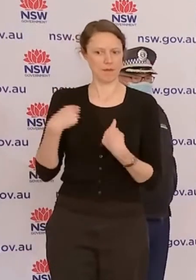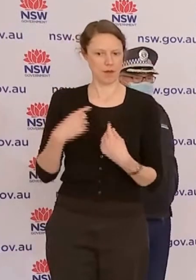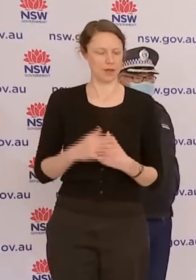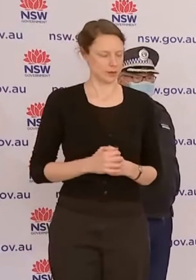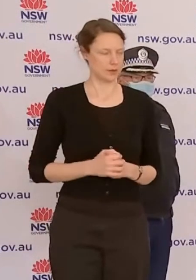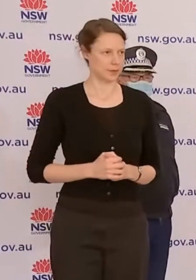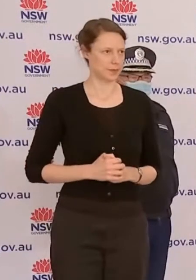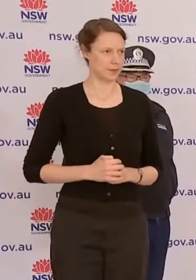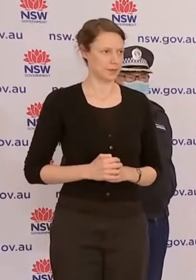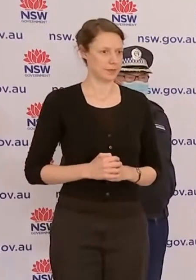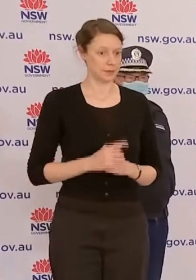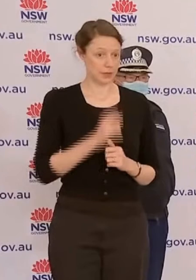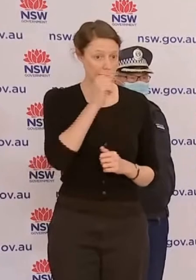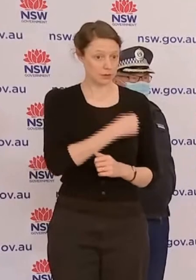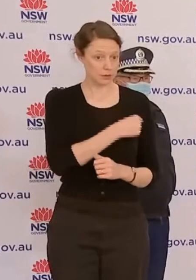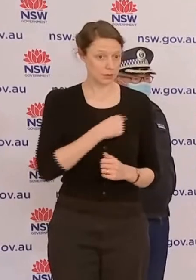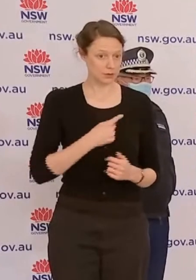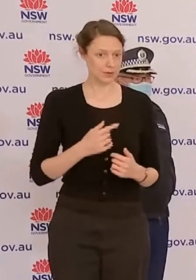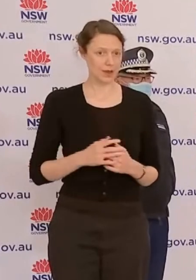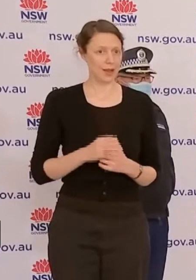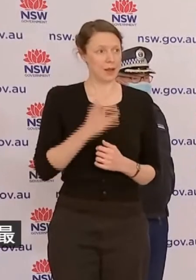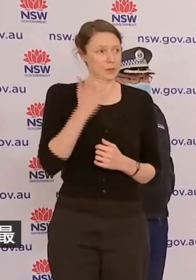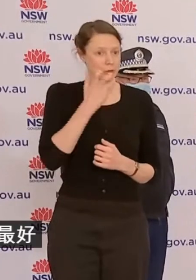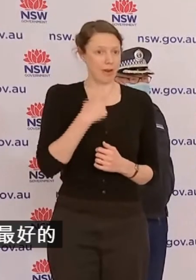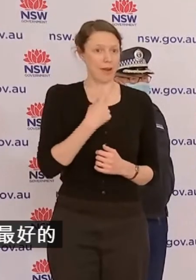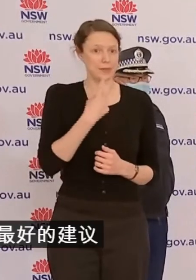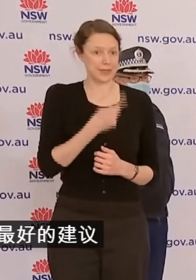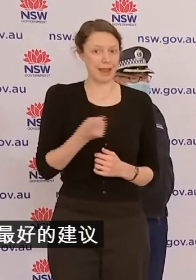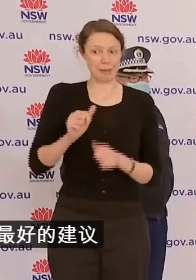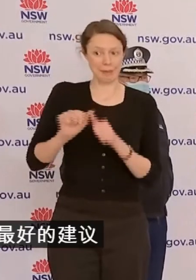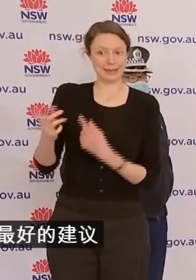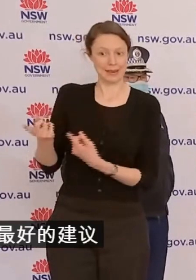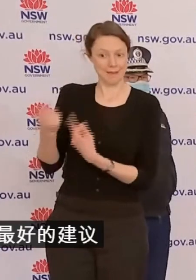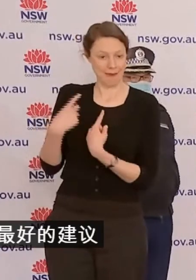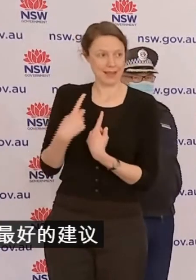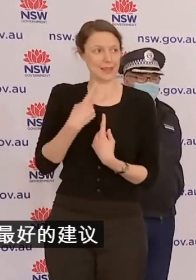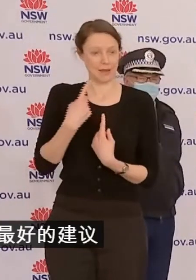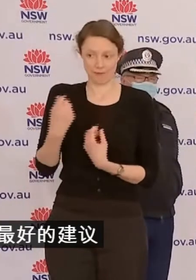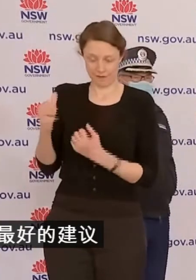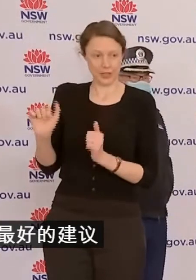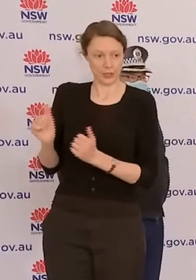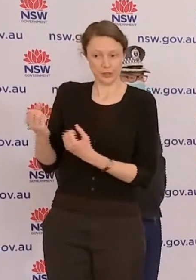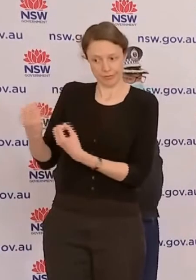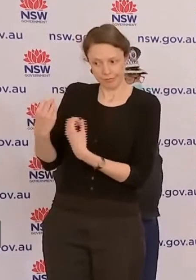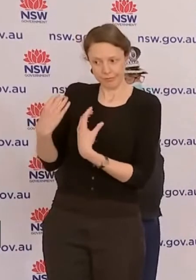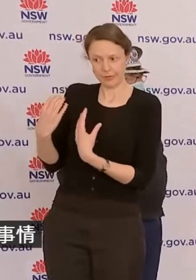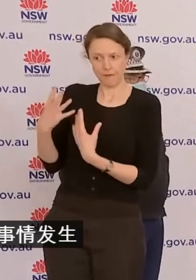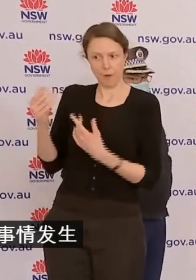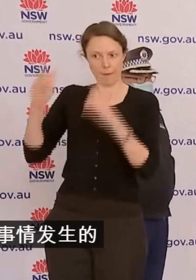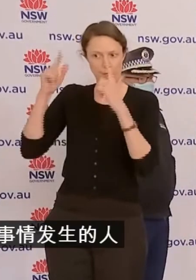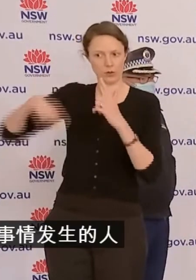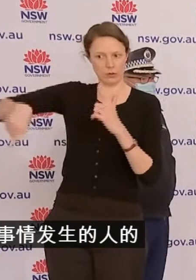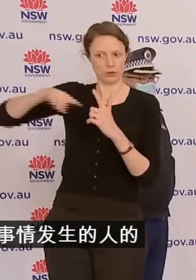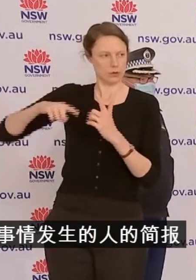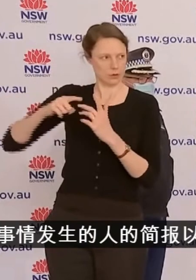give a commitment though? I'm repeating to you the best advice I have. I've had a briefing from the people in charge of making